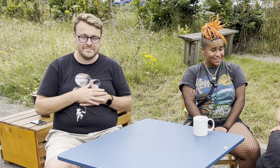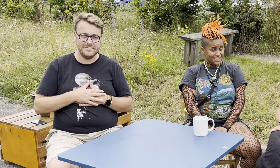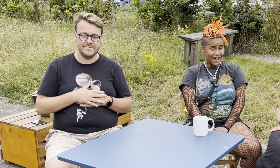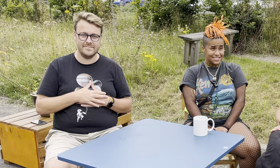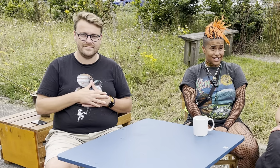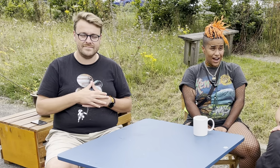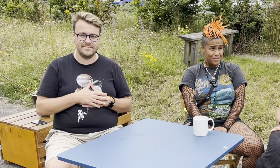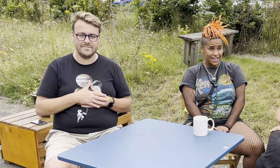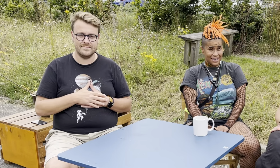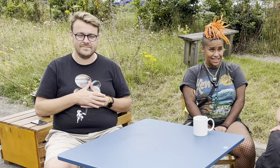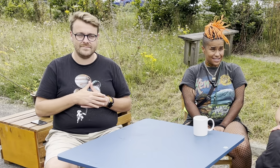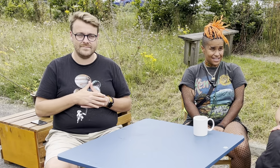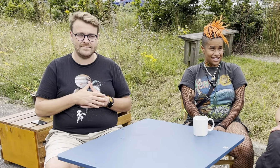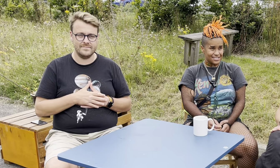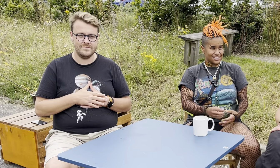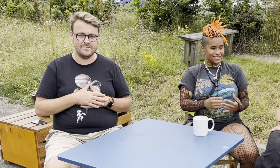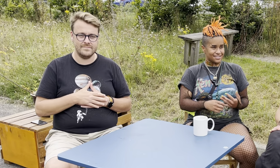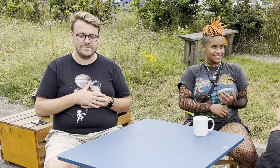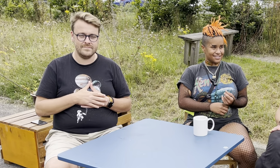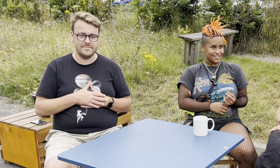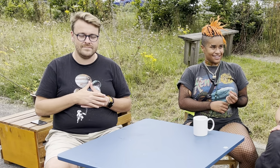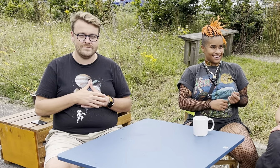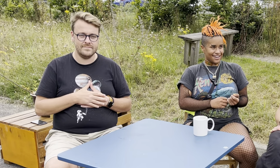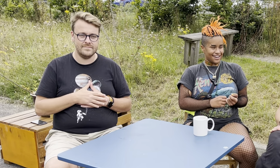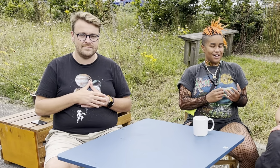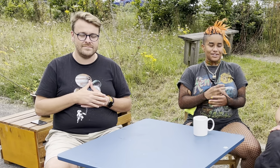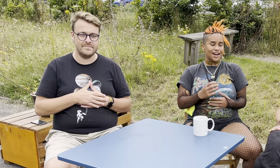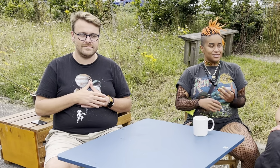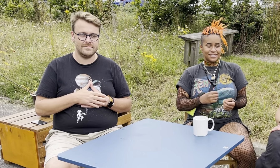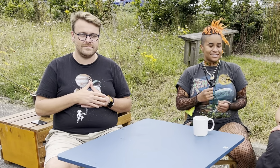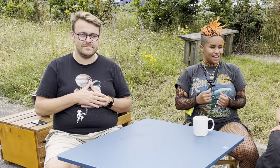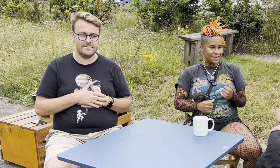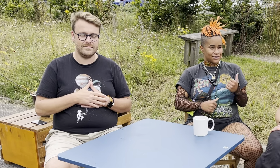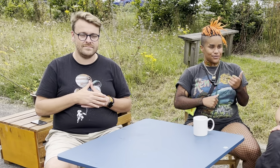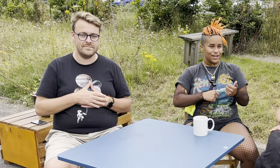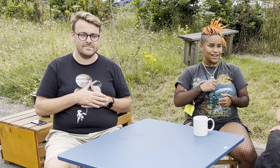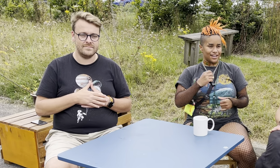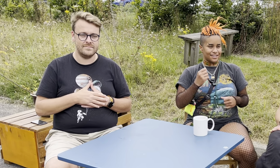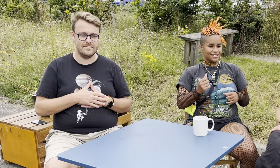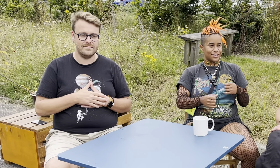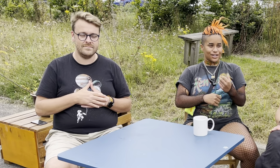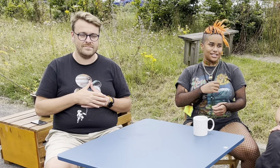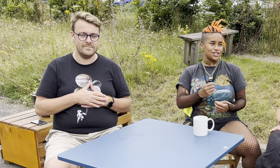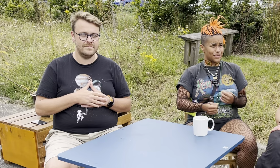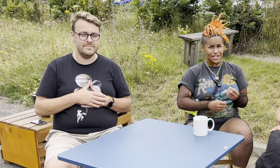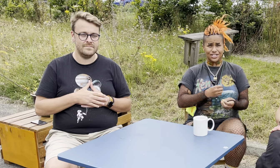Yeah, I don't know. I mean, I think that there's just, I'm just excited for the continuation.